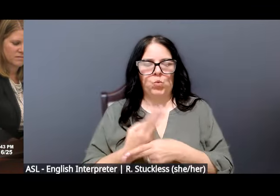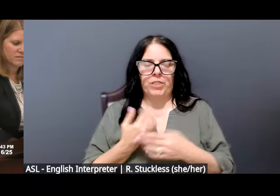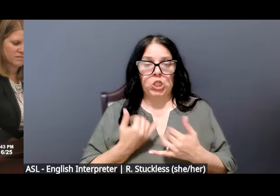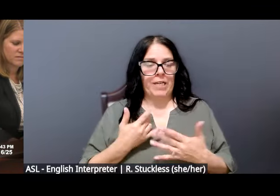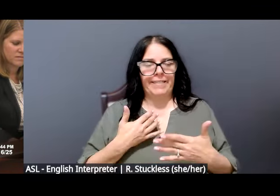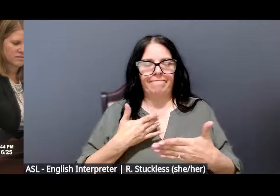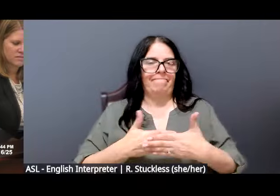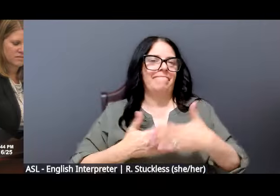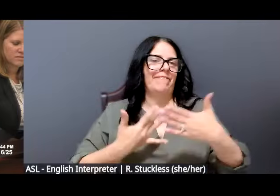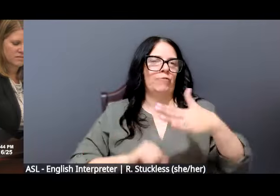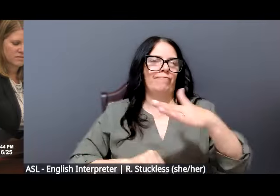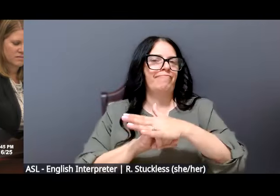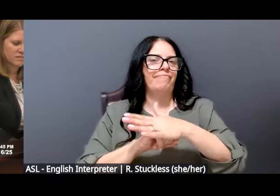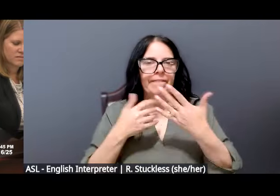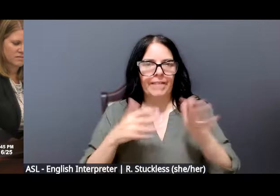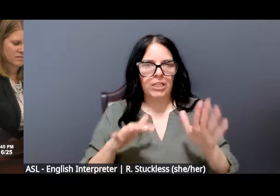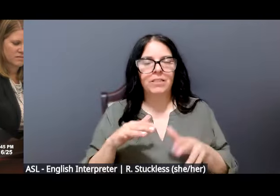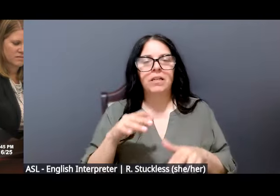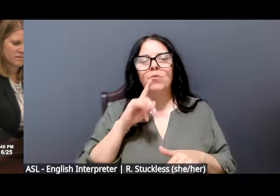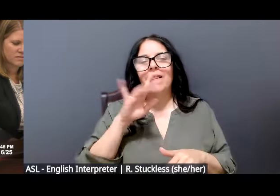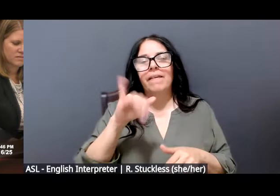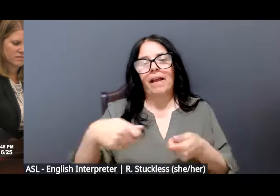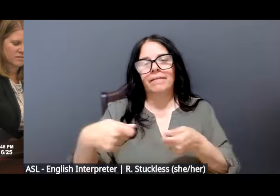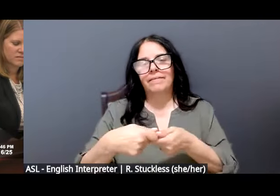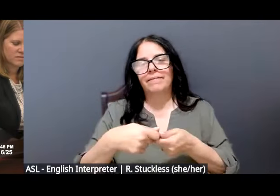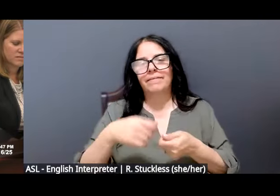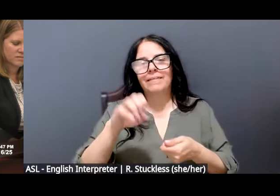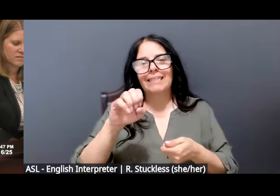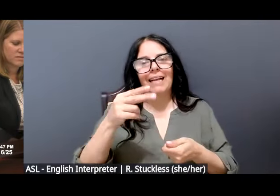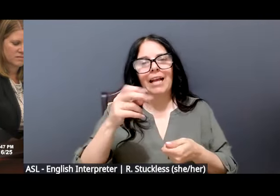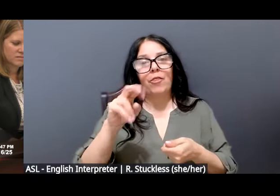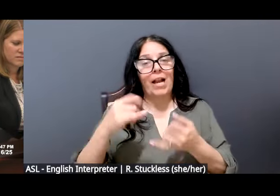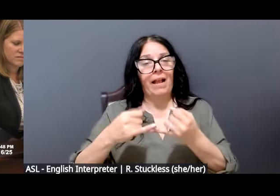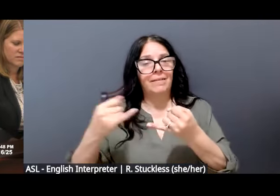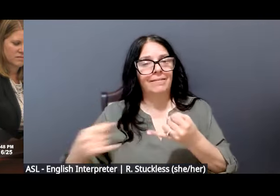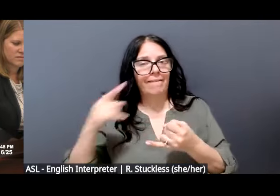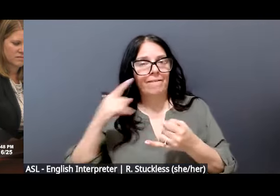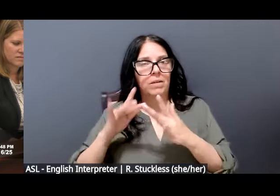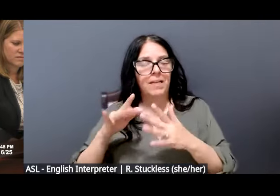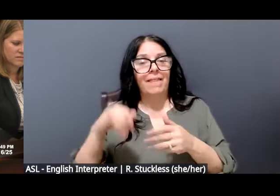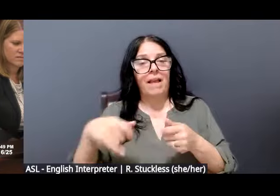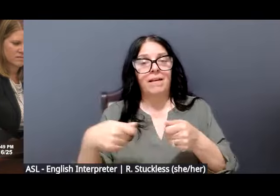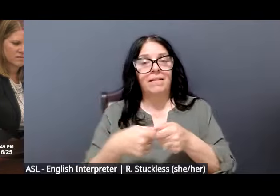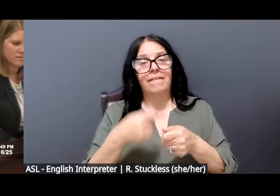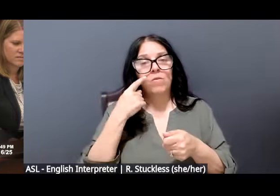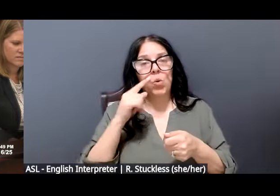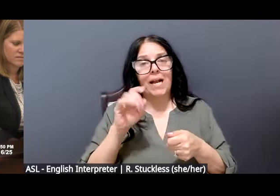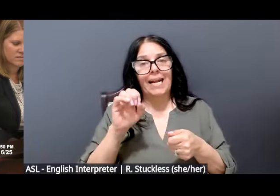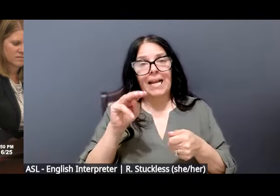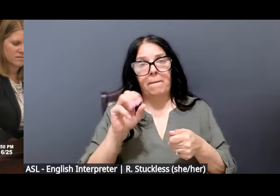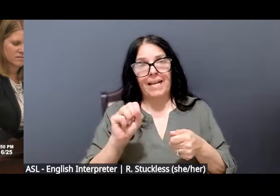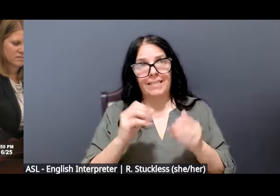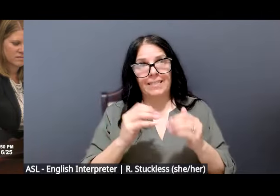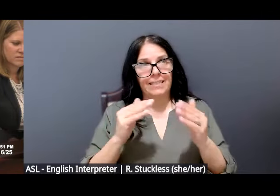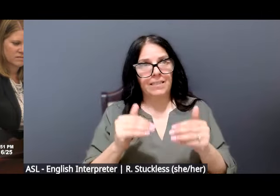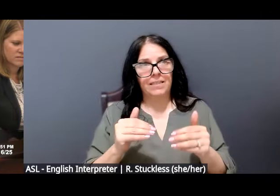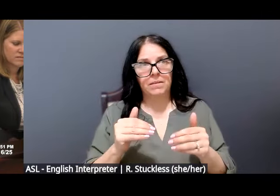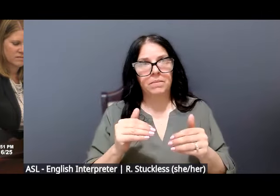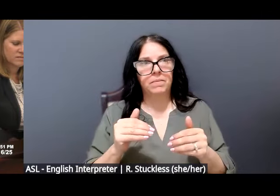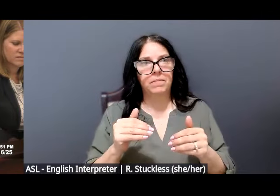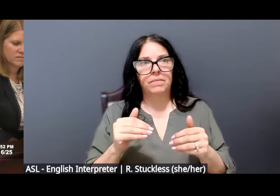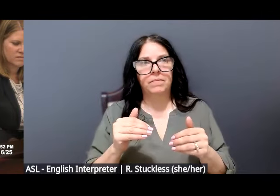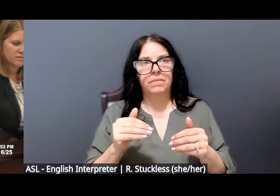the Ethernet network switch which connects to the EMS system, and to swap it out to have